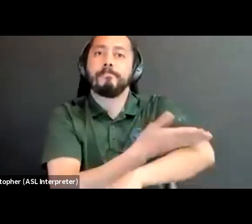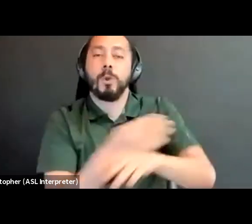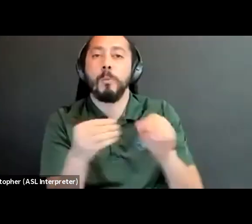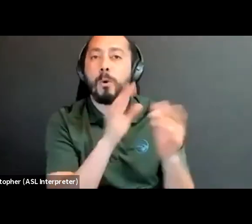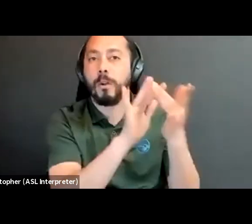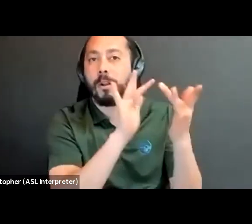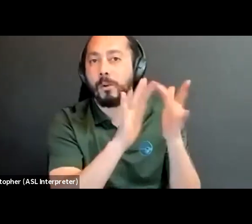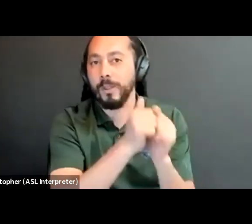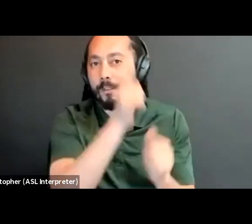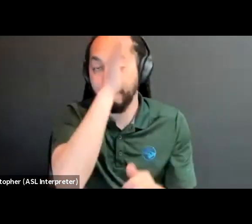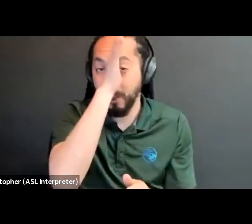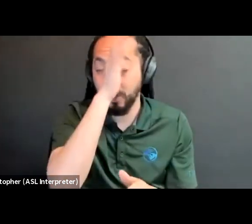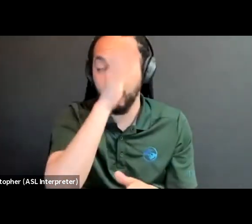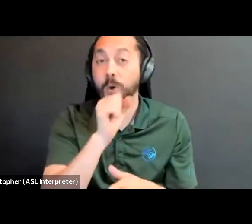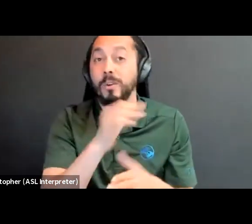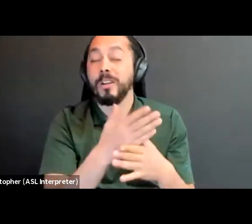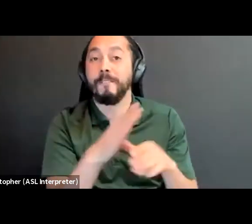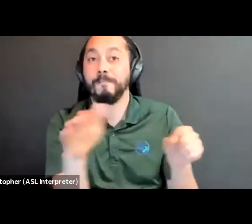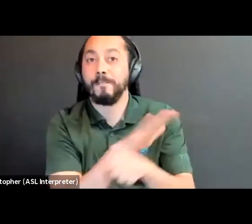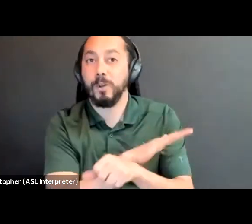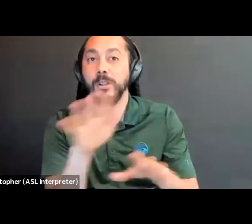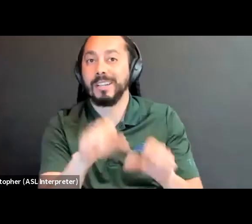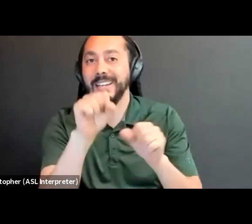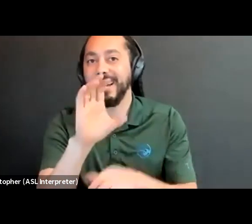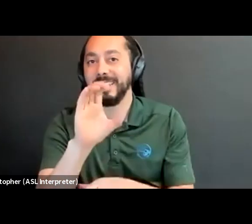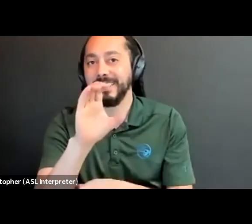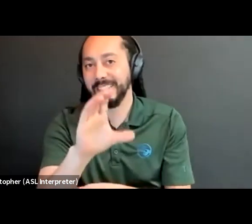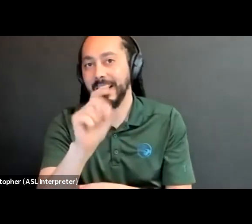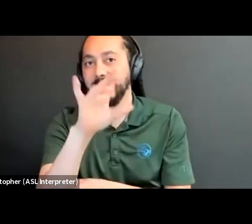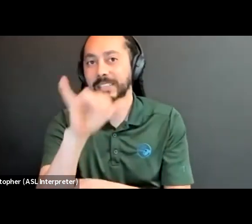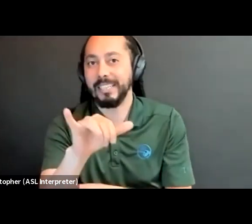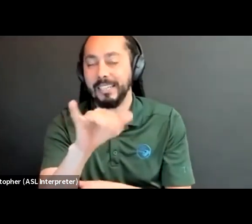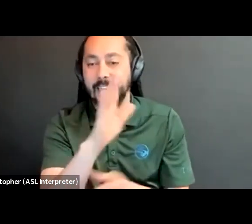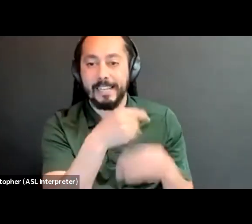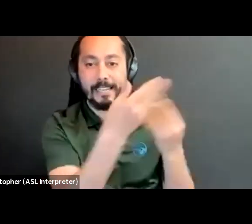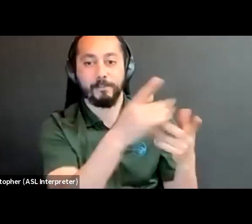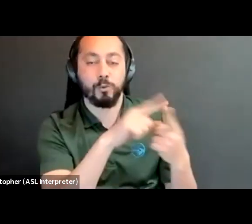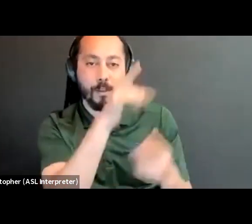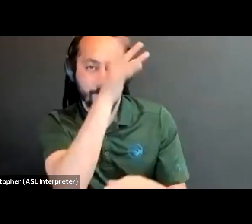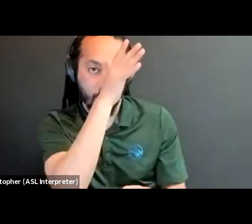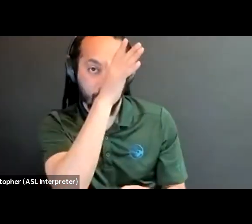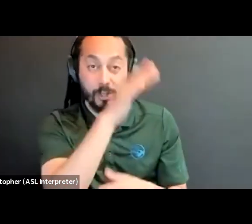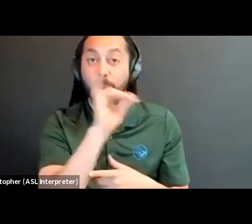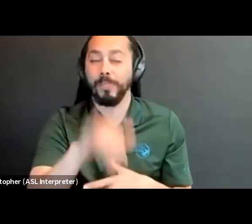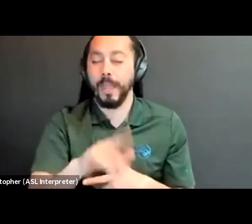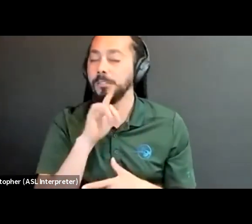shared custody or full custody to the father. So that really raised concerns regarding